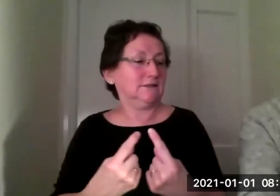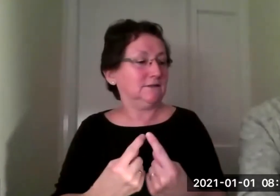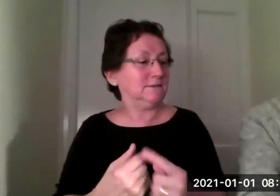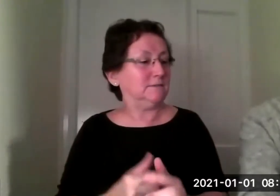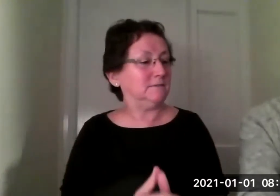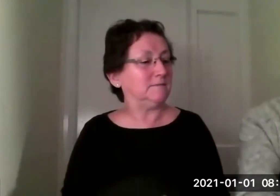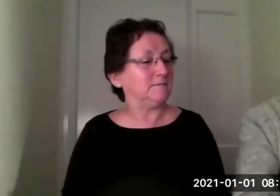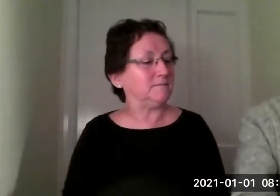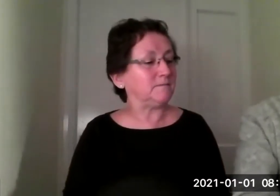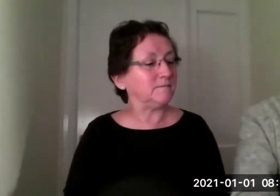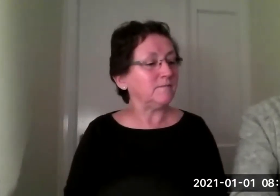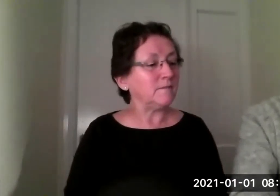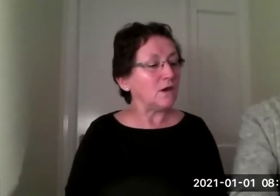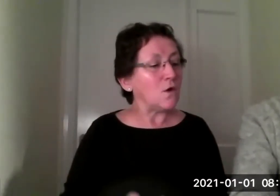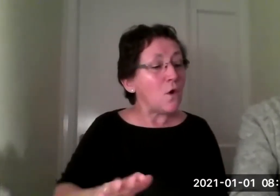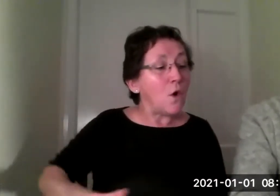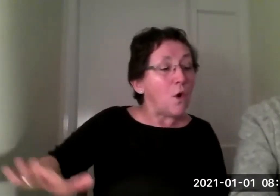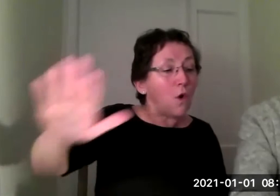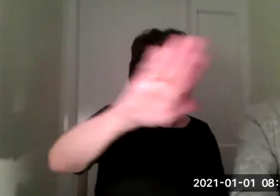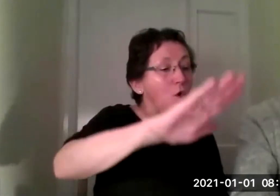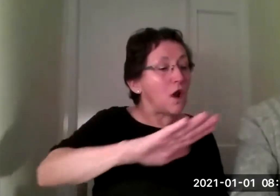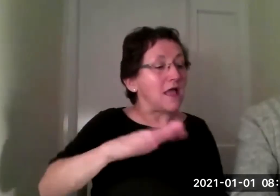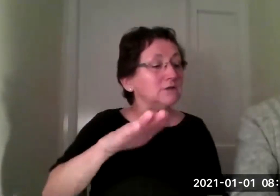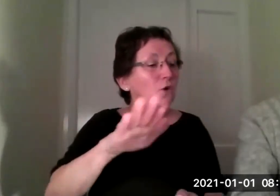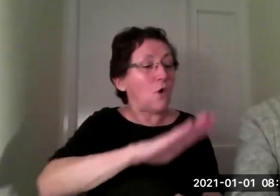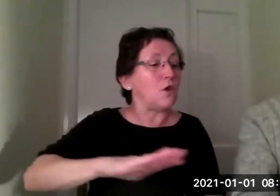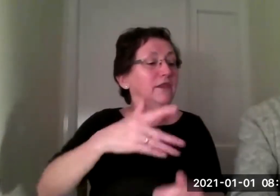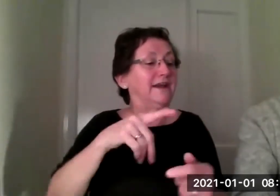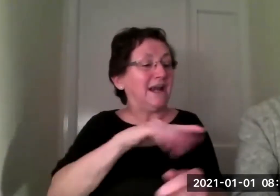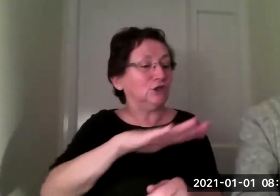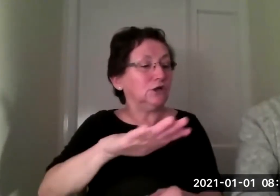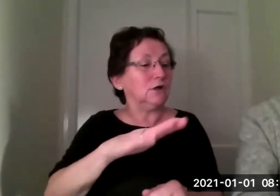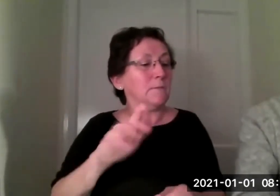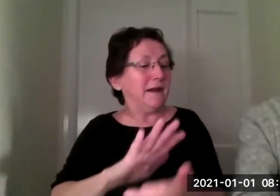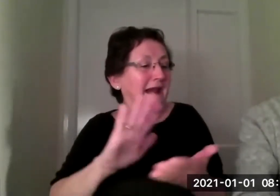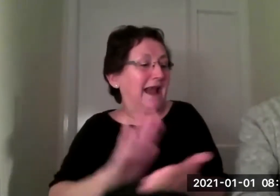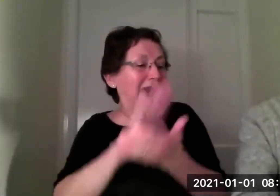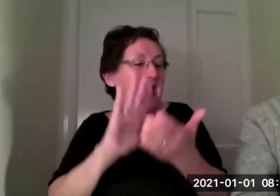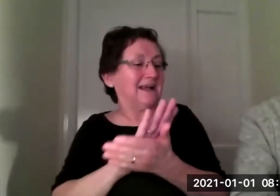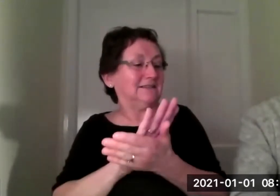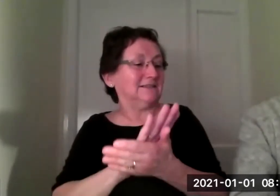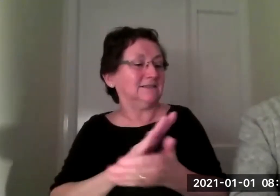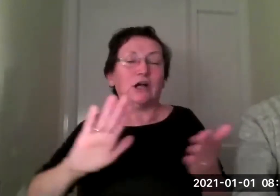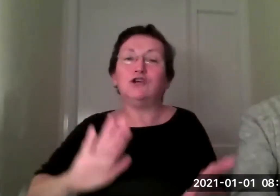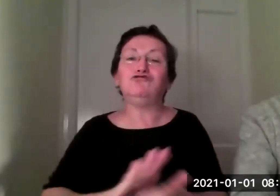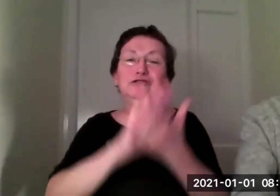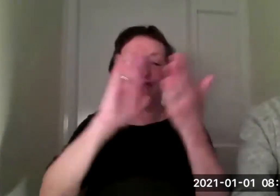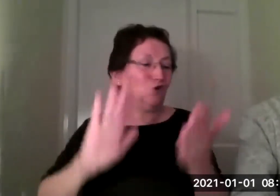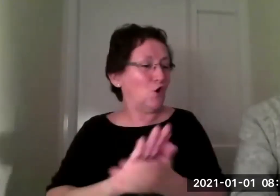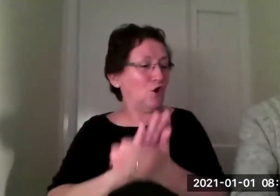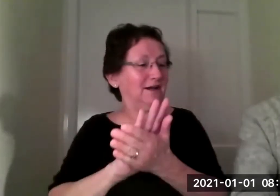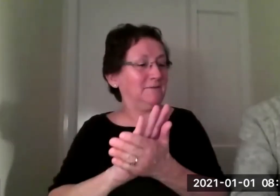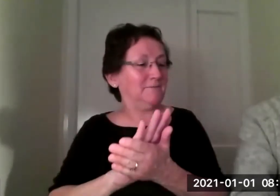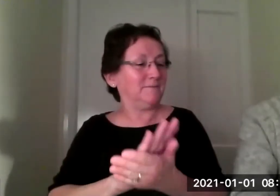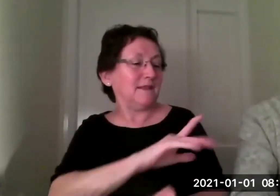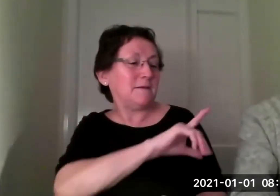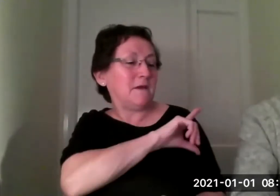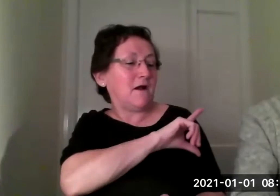Let all nations be glad. and rejoice,